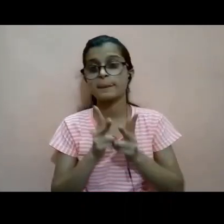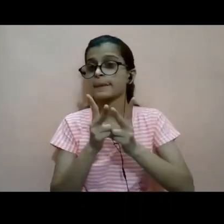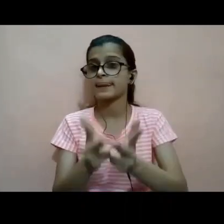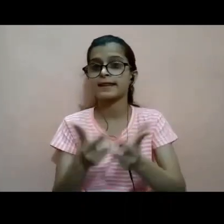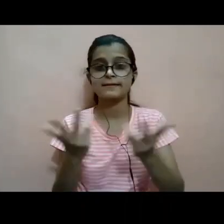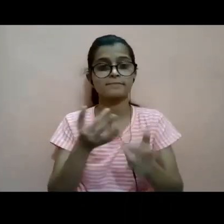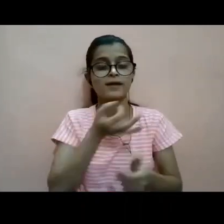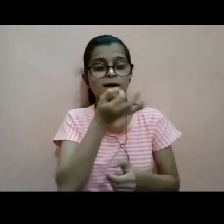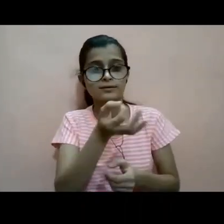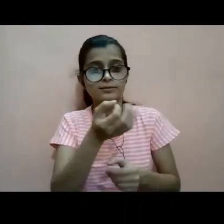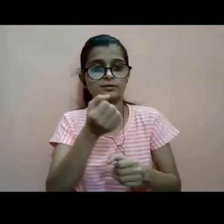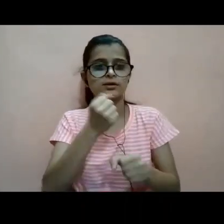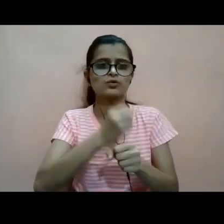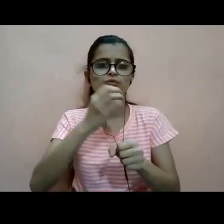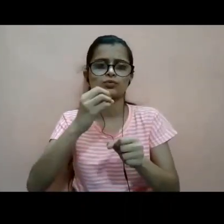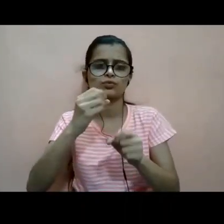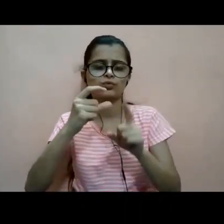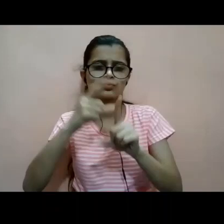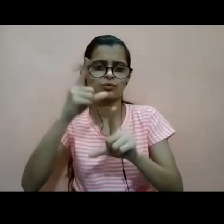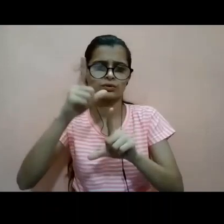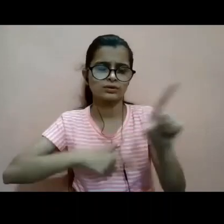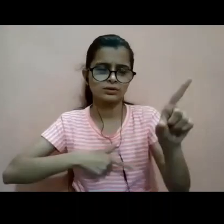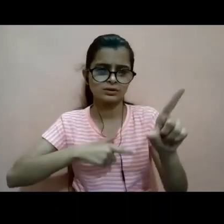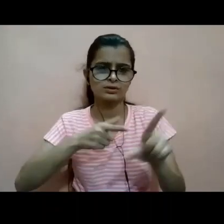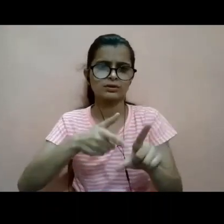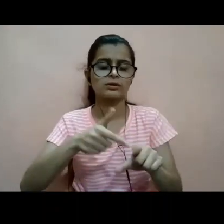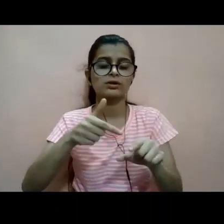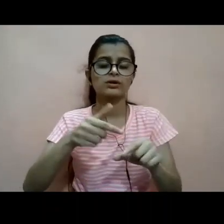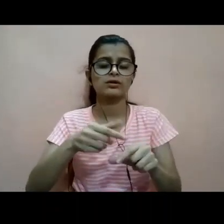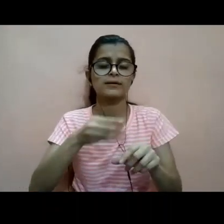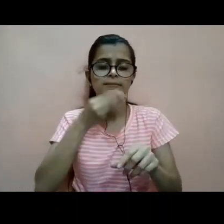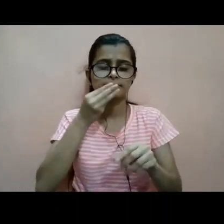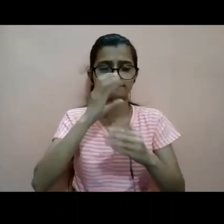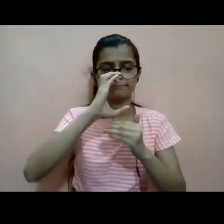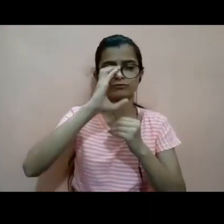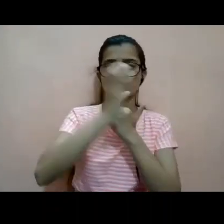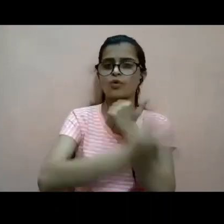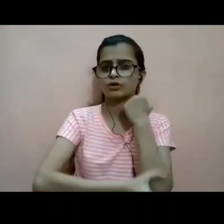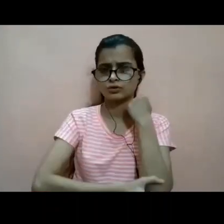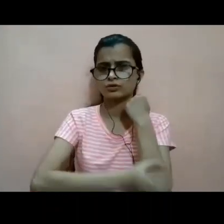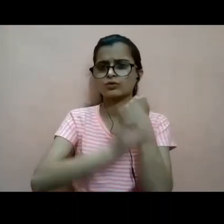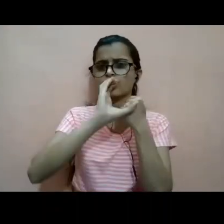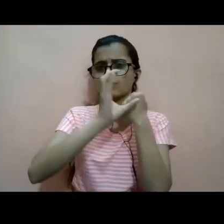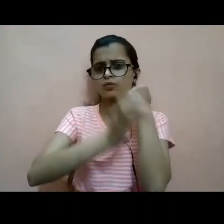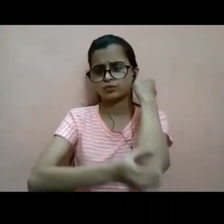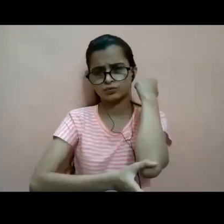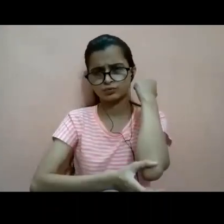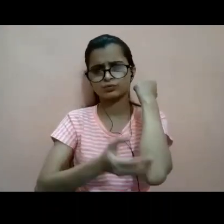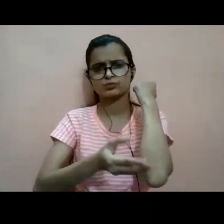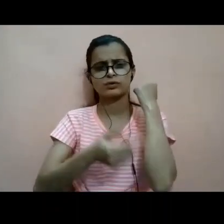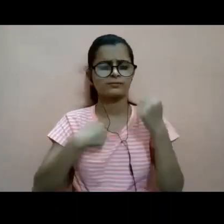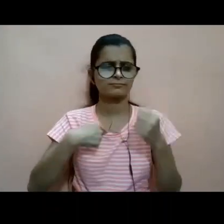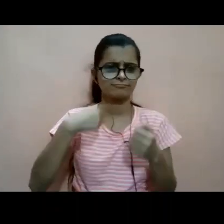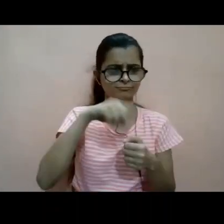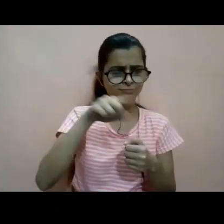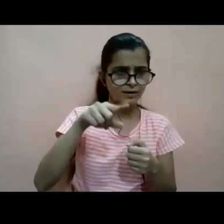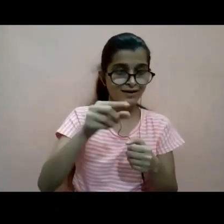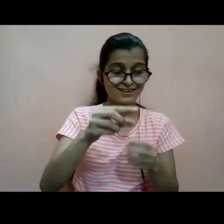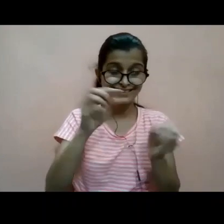ask Professor Goodley to just kind of conclude in the sense, am I right that you began with